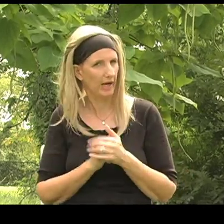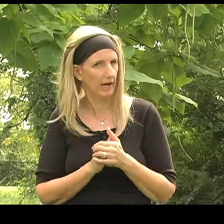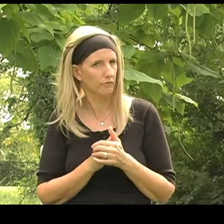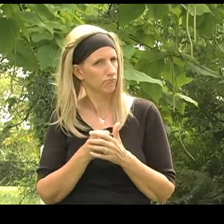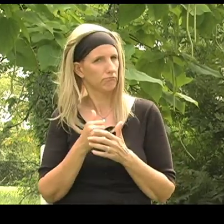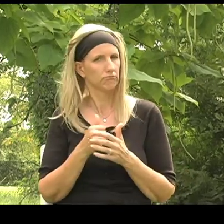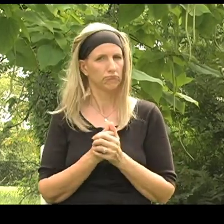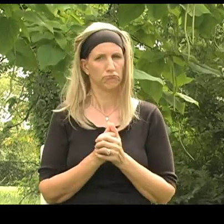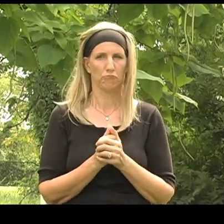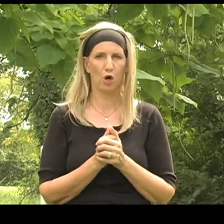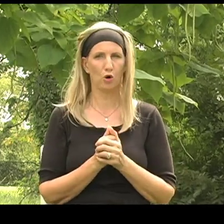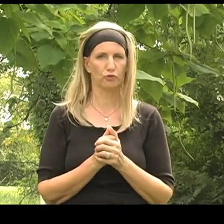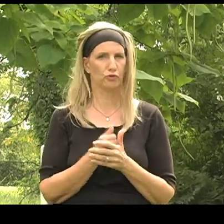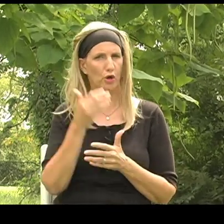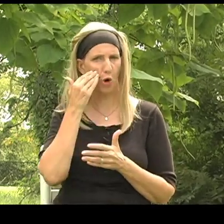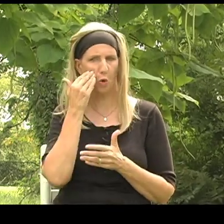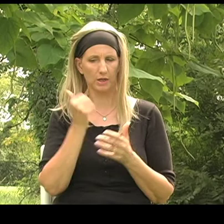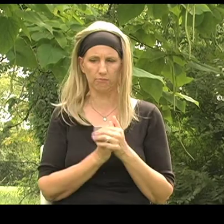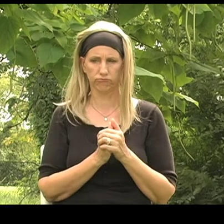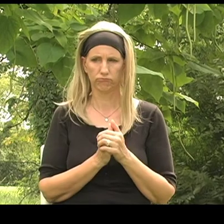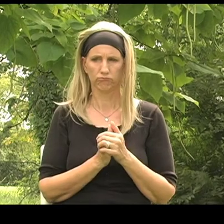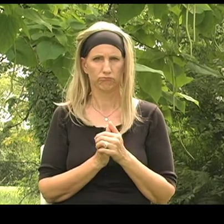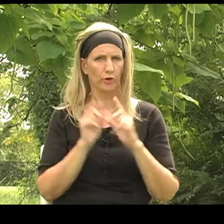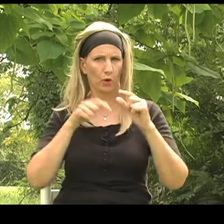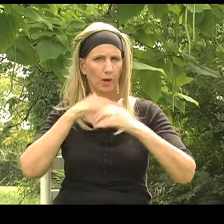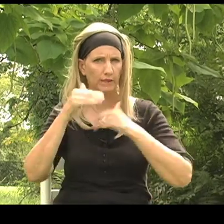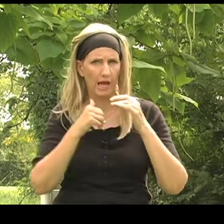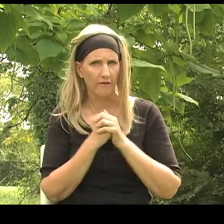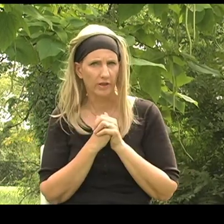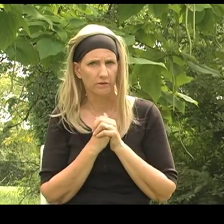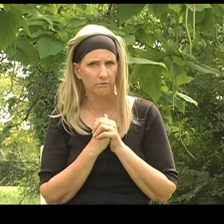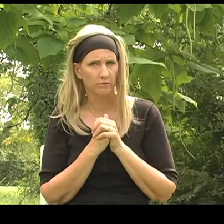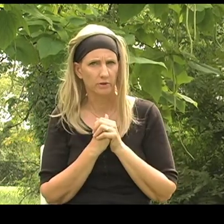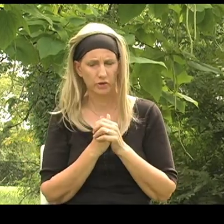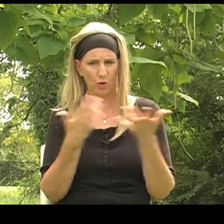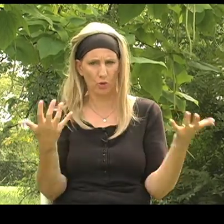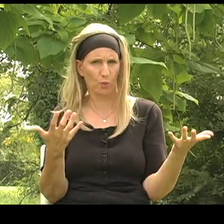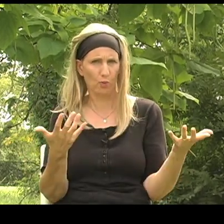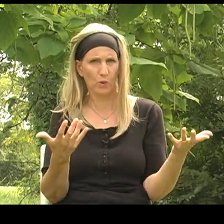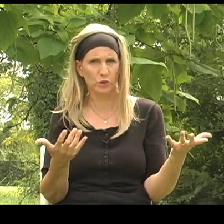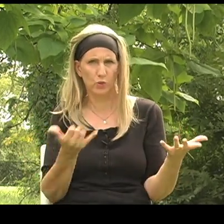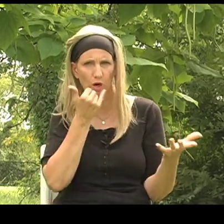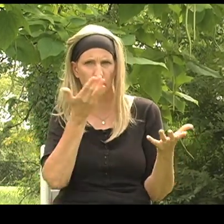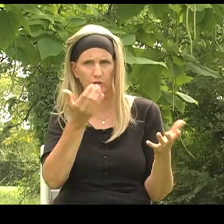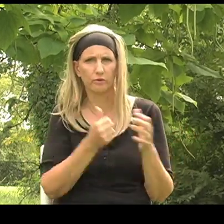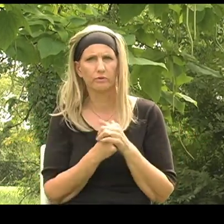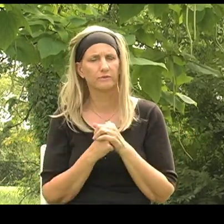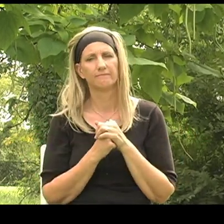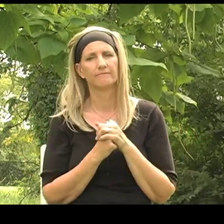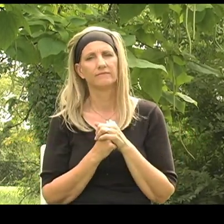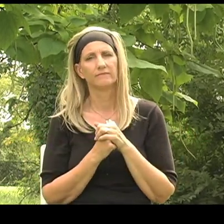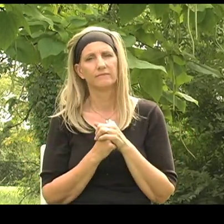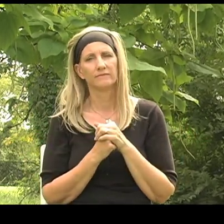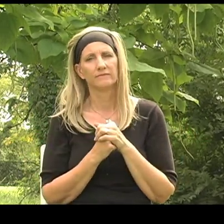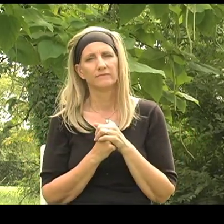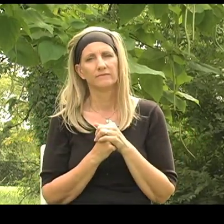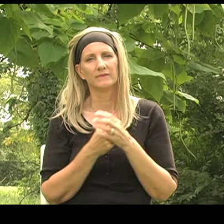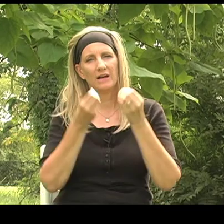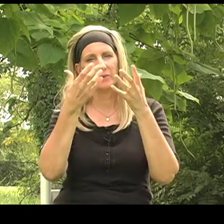that. Oh, they're going to heaven, so what's wrong with you? I want to